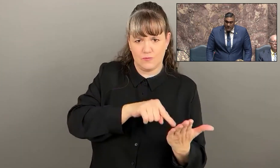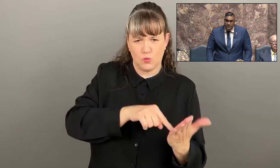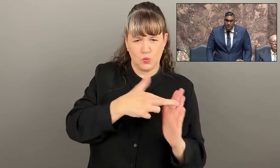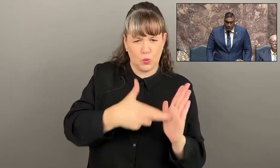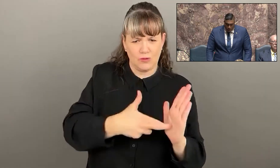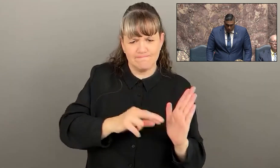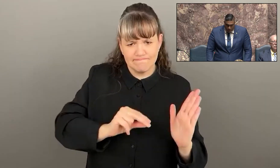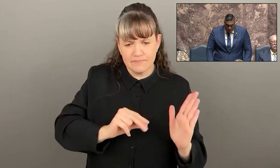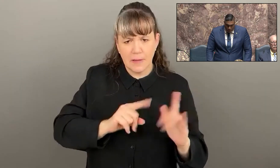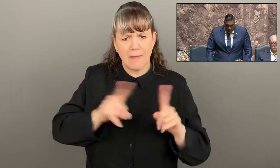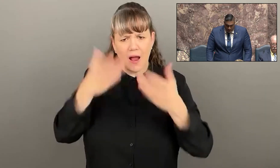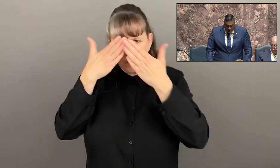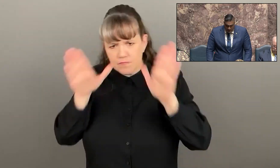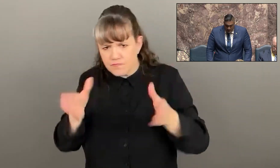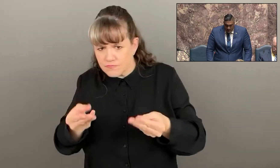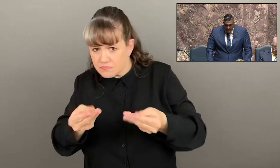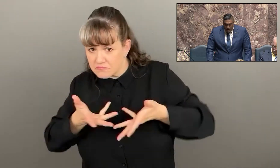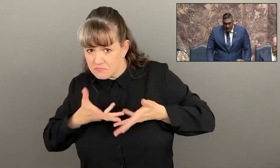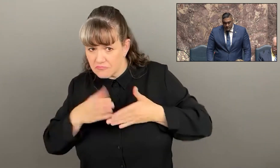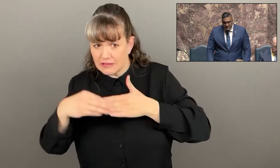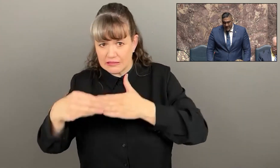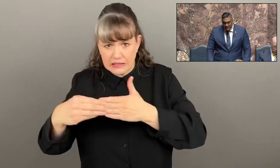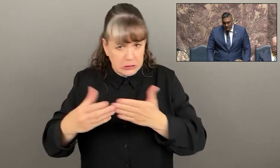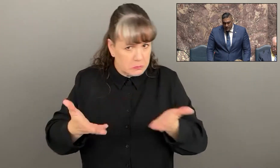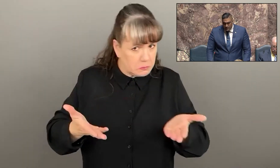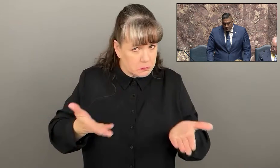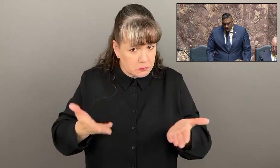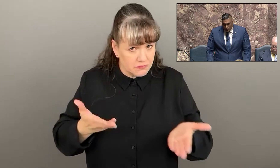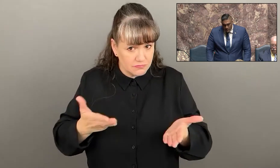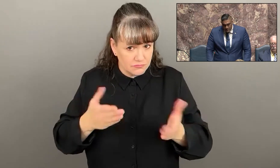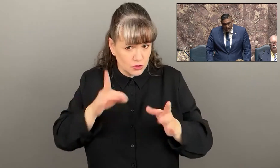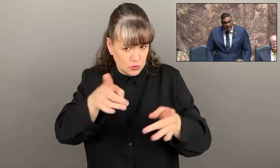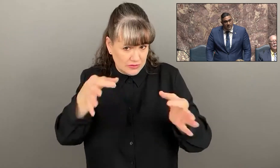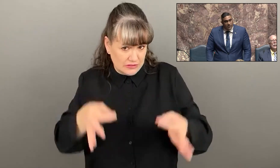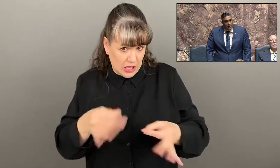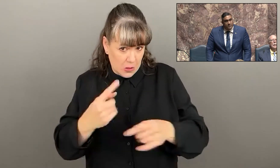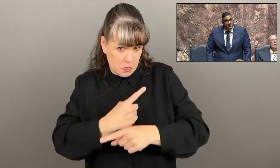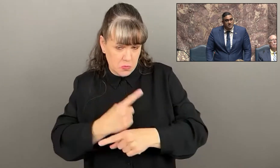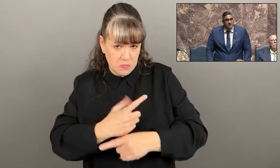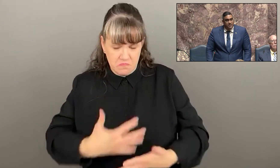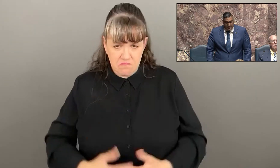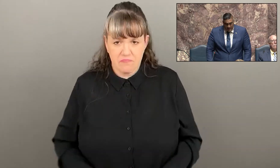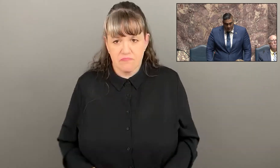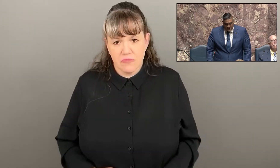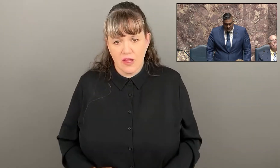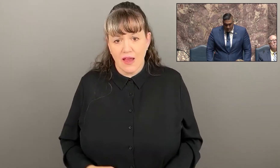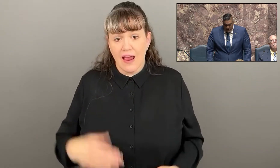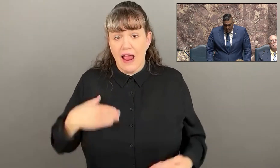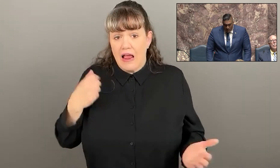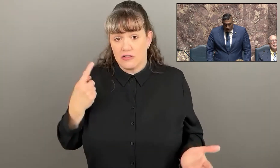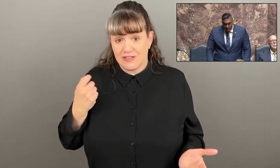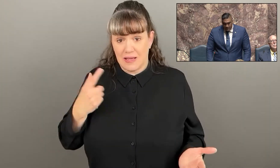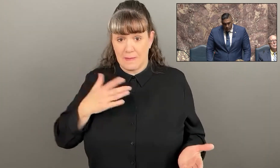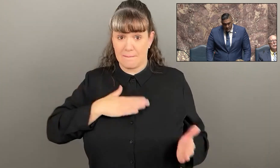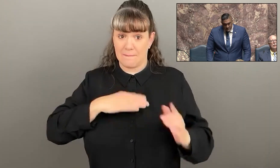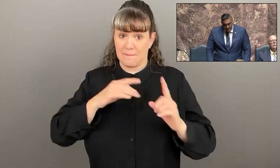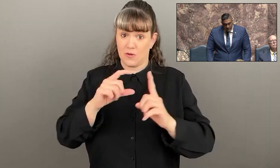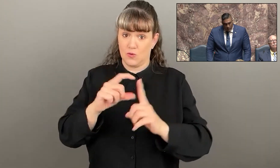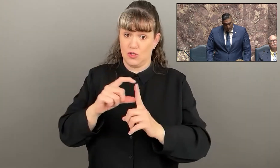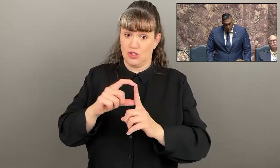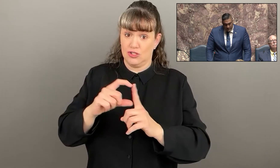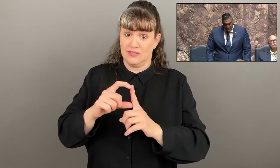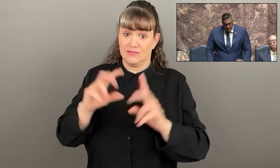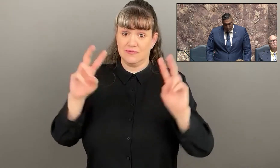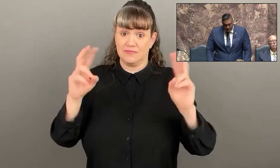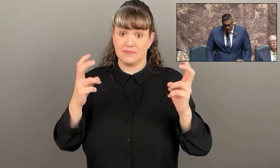in your judgment to rule appropriately. Now, I understand that my use of the words blatantly corrupt and systemic nepotism are the focus of